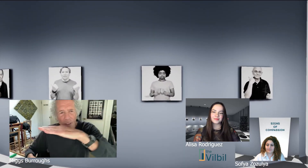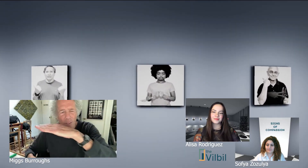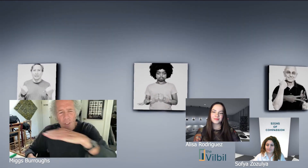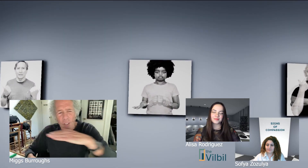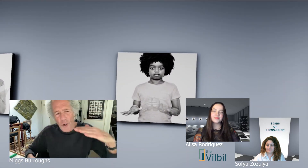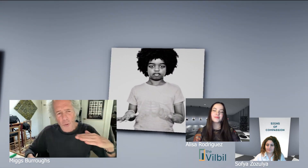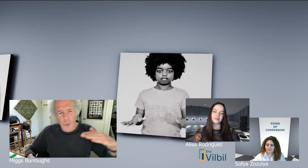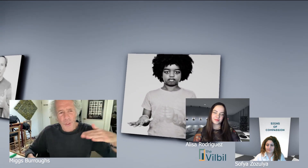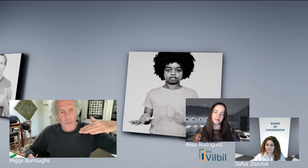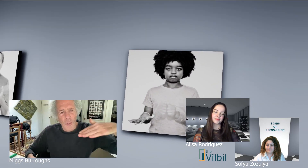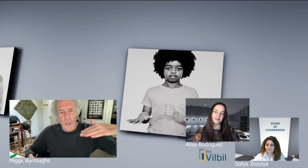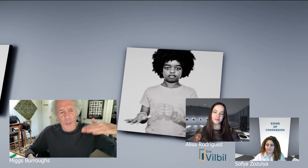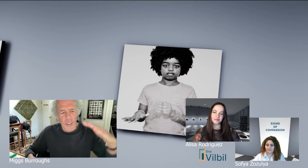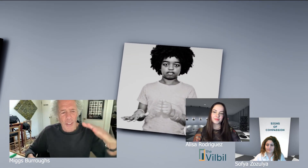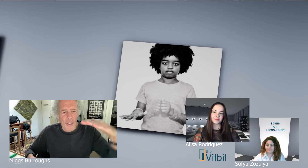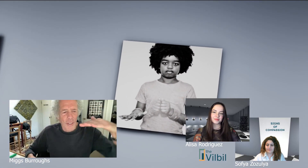path, with